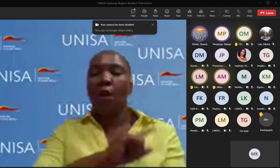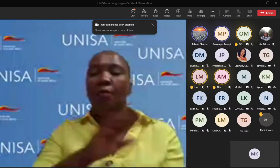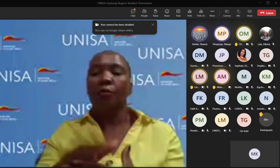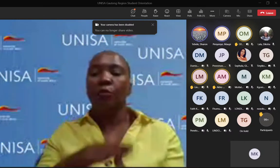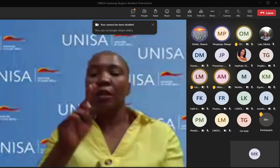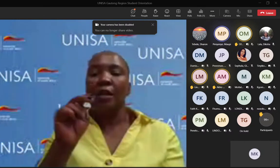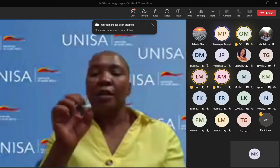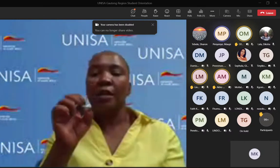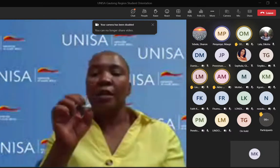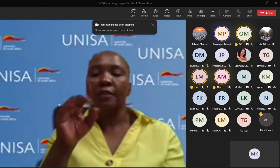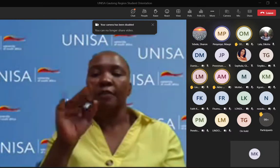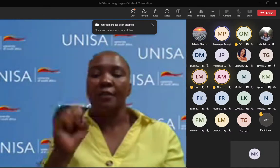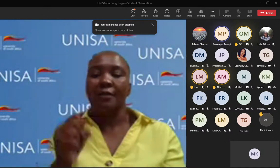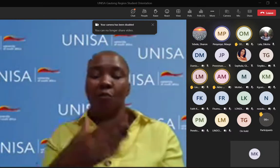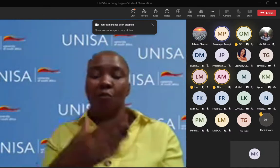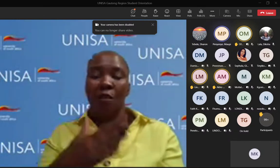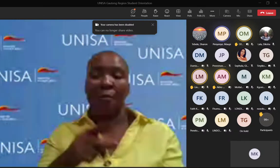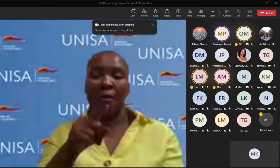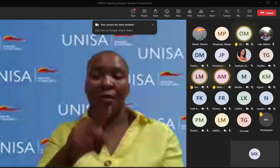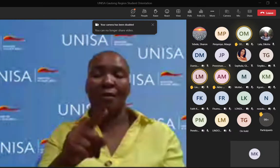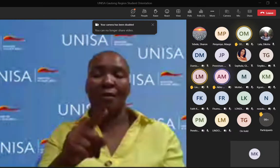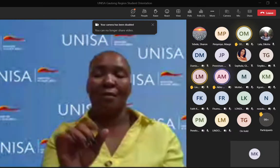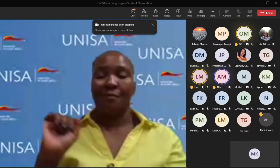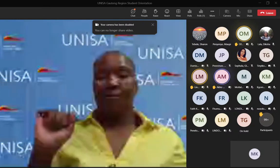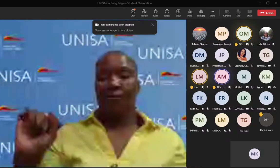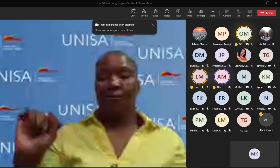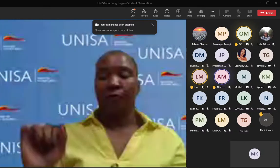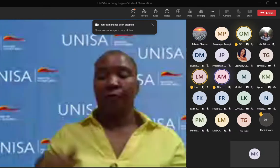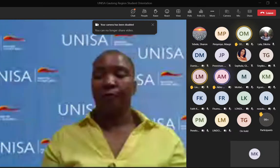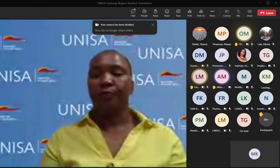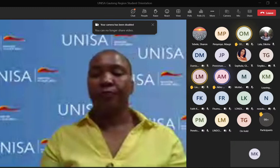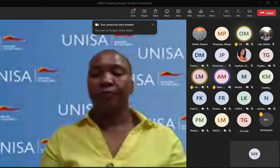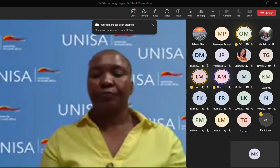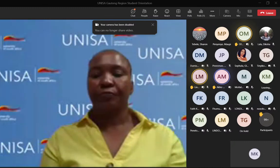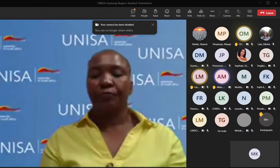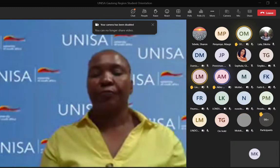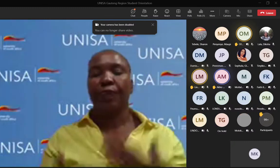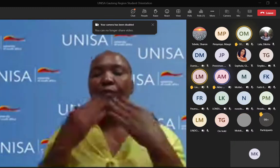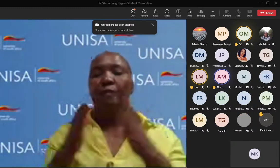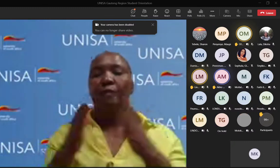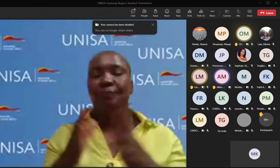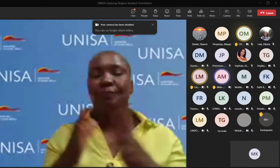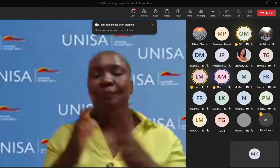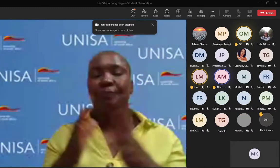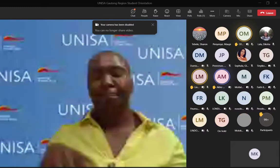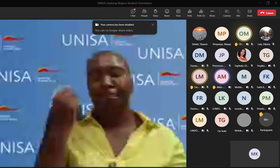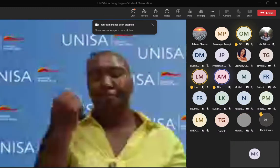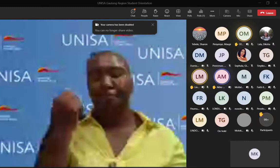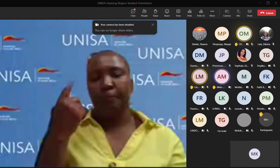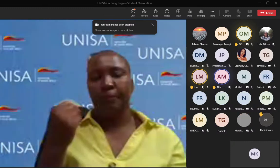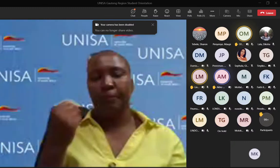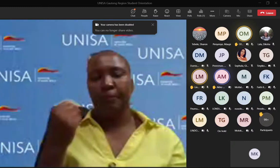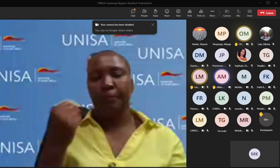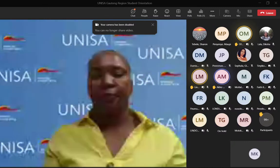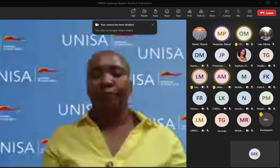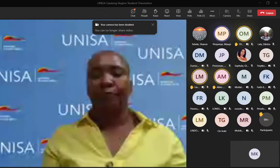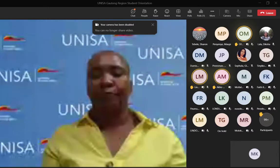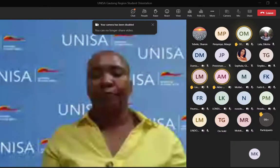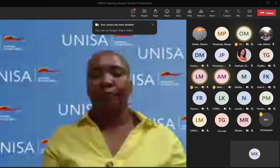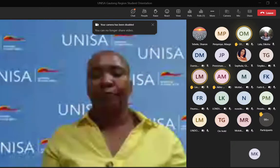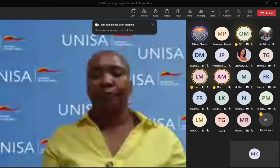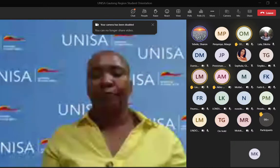the one who's dealing with that application on their site all right thank you very much um thank you